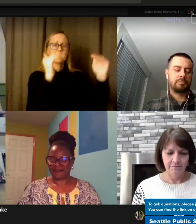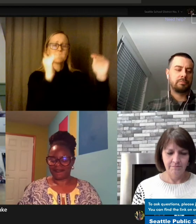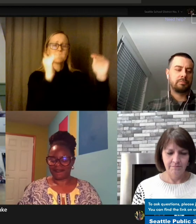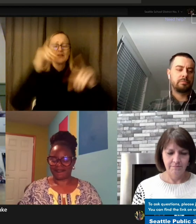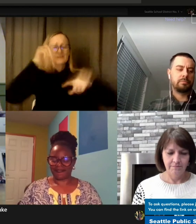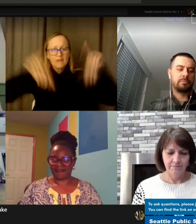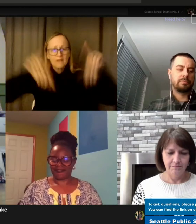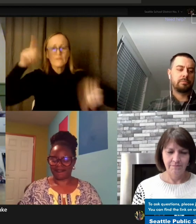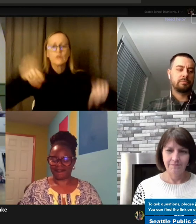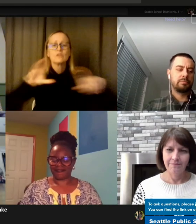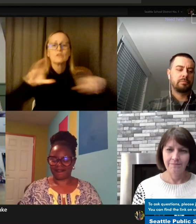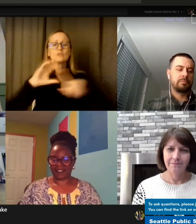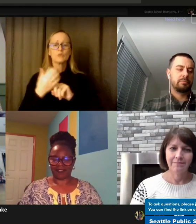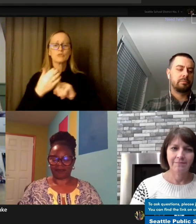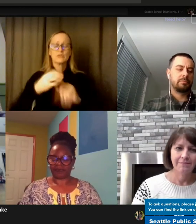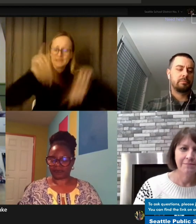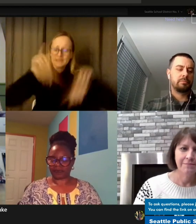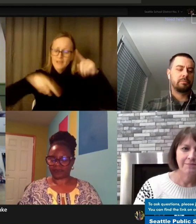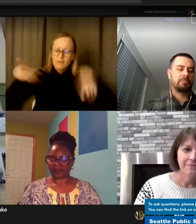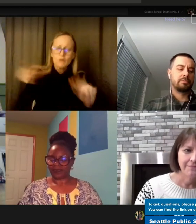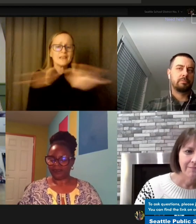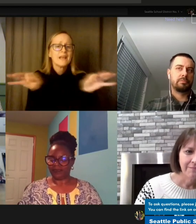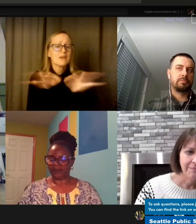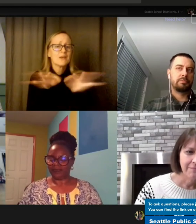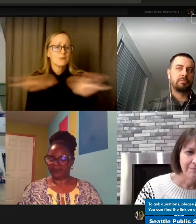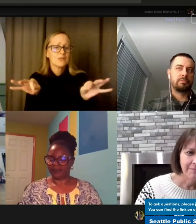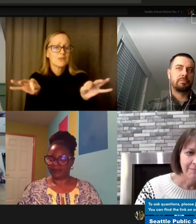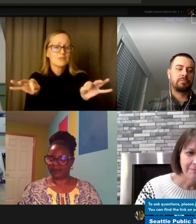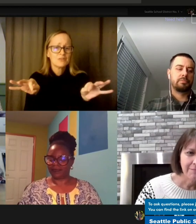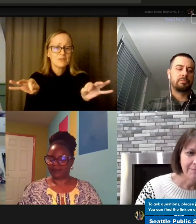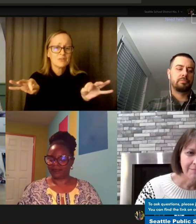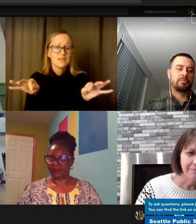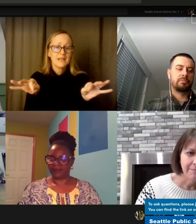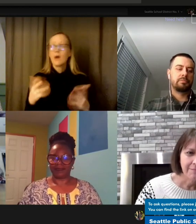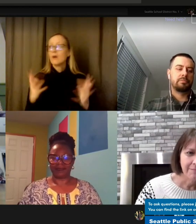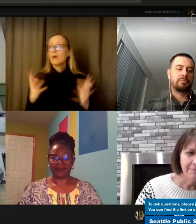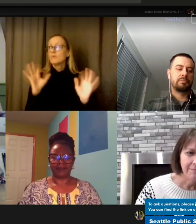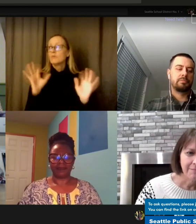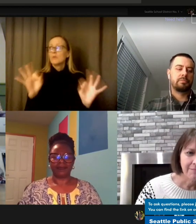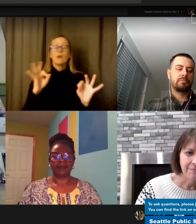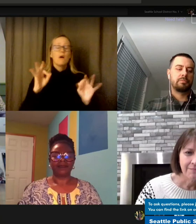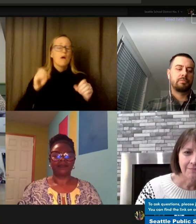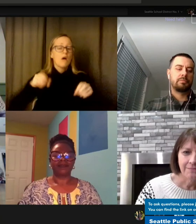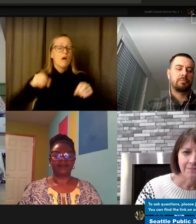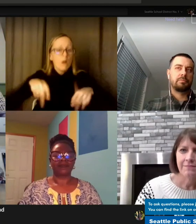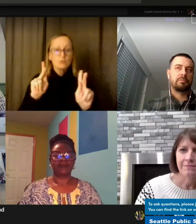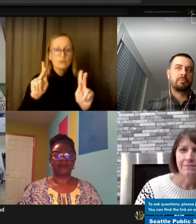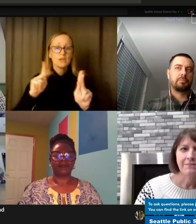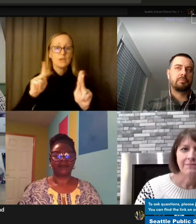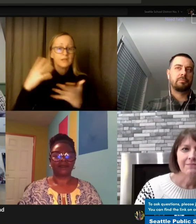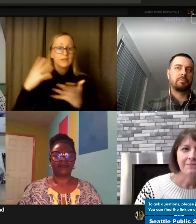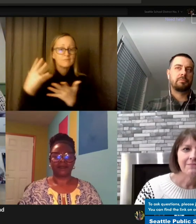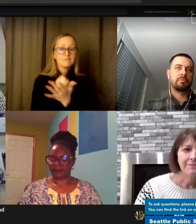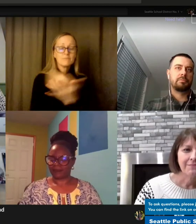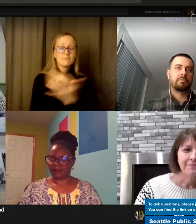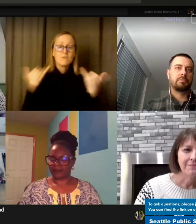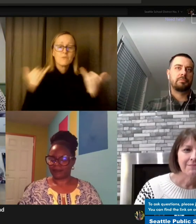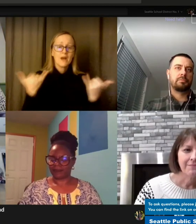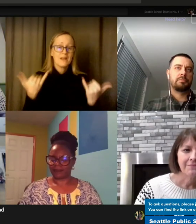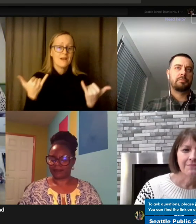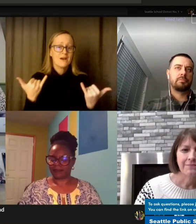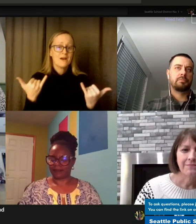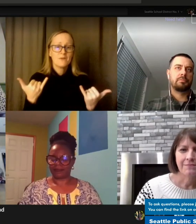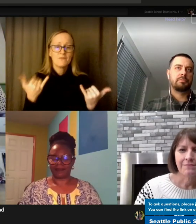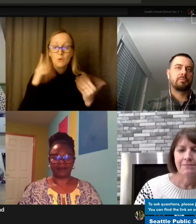diverse languages. And what an opportunity right now for the families who